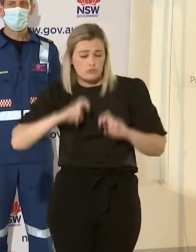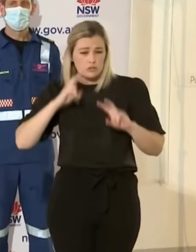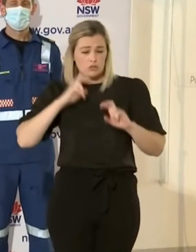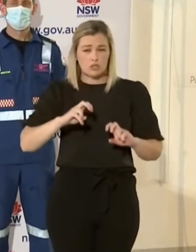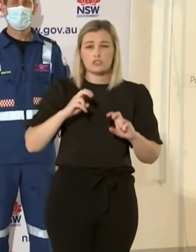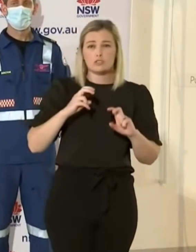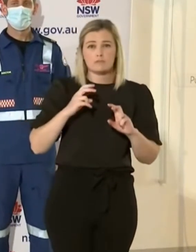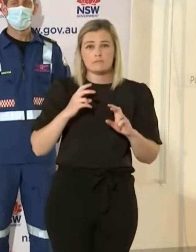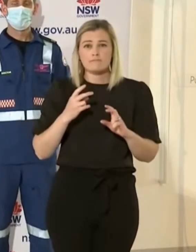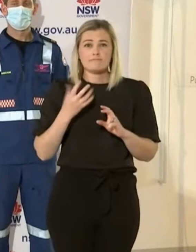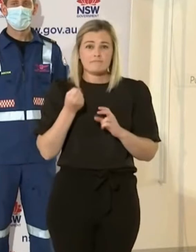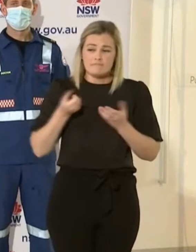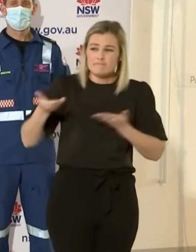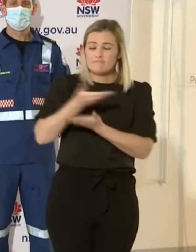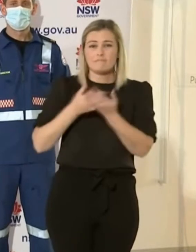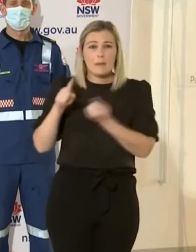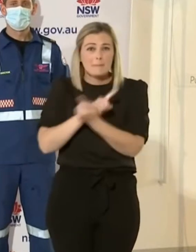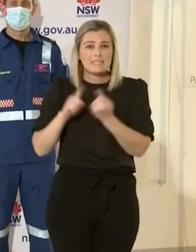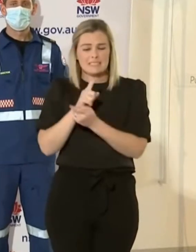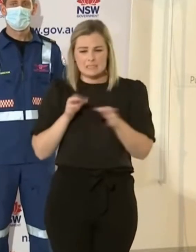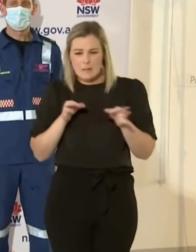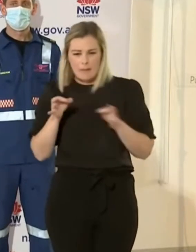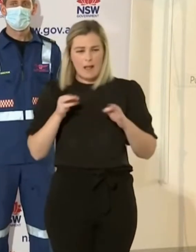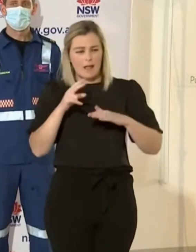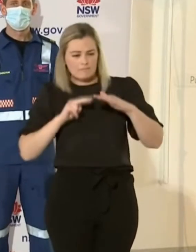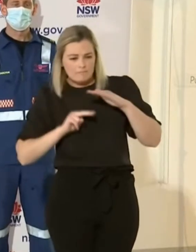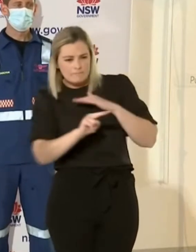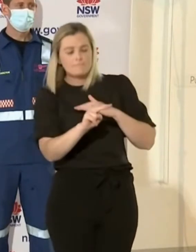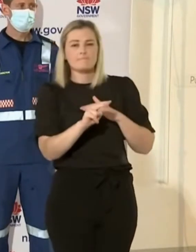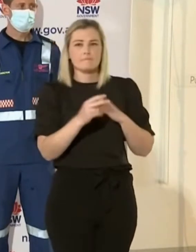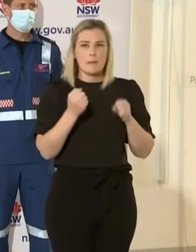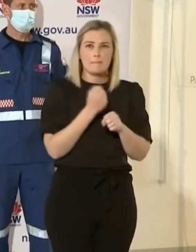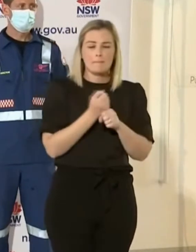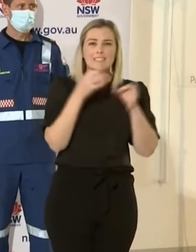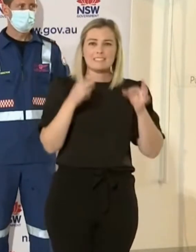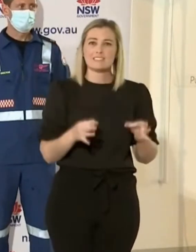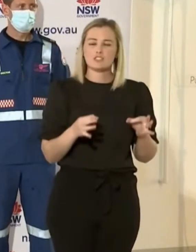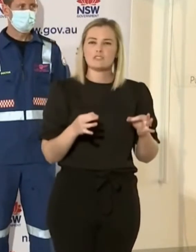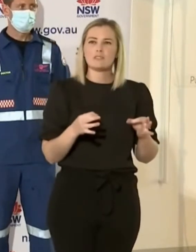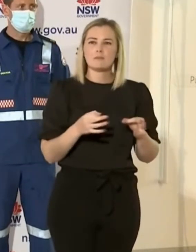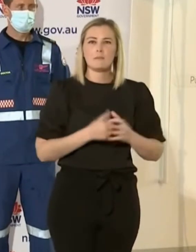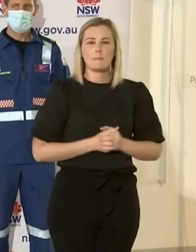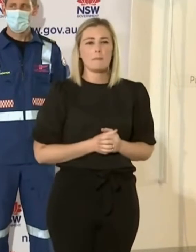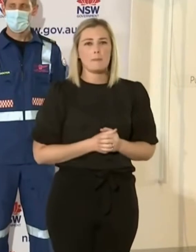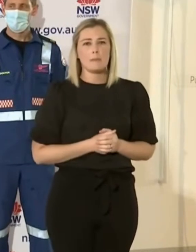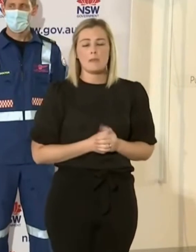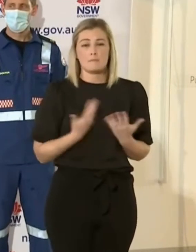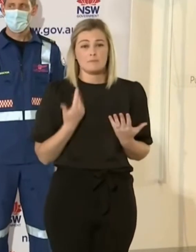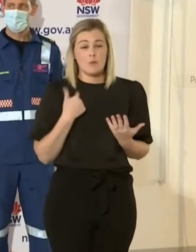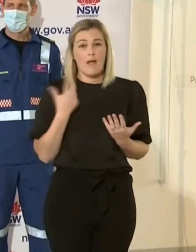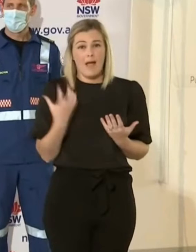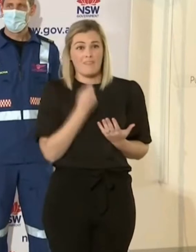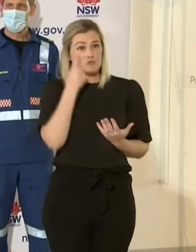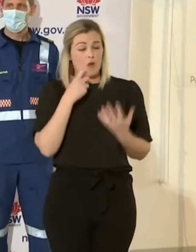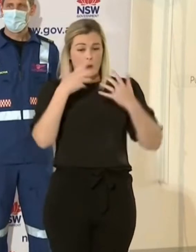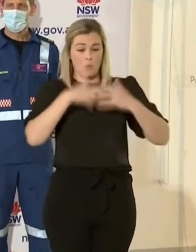focusing on how do we actually move forward with the sorts of going back to more normal issues. So how can we get to a lot